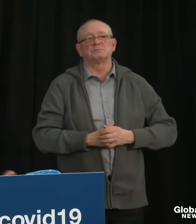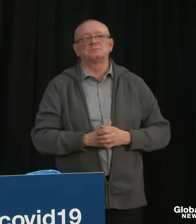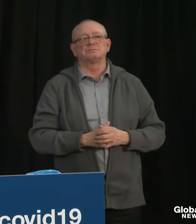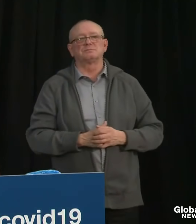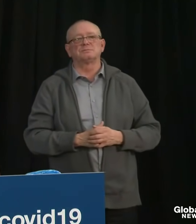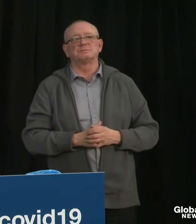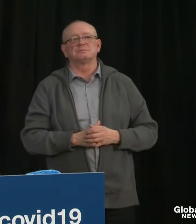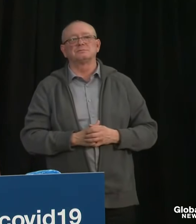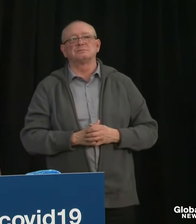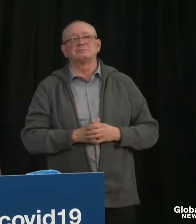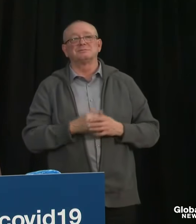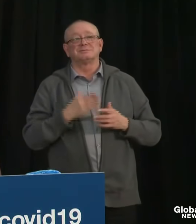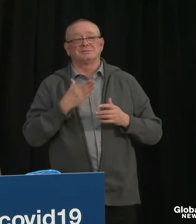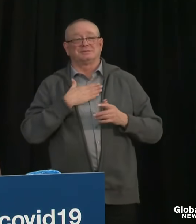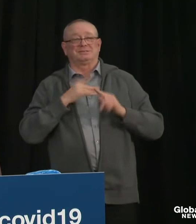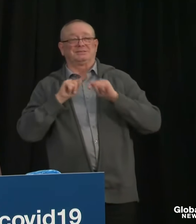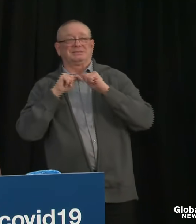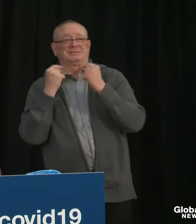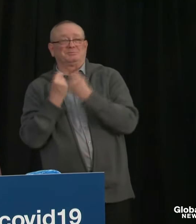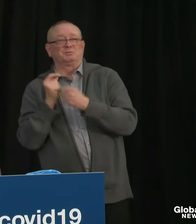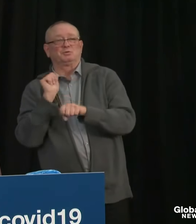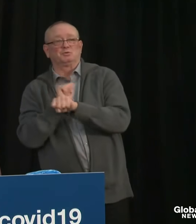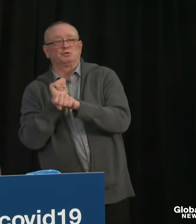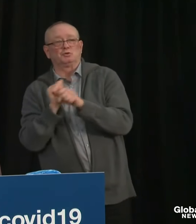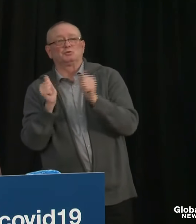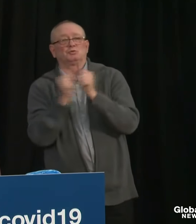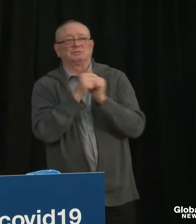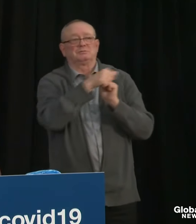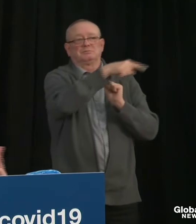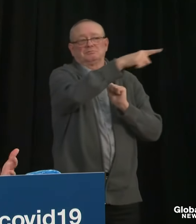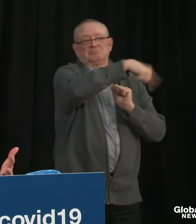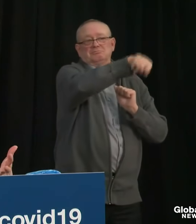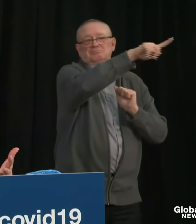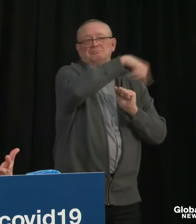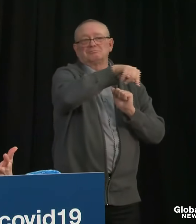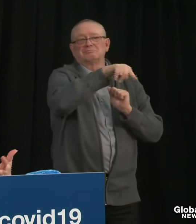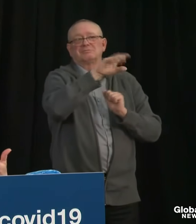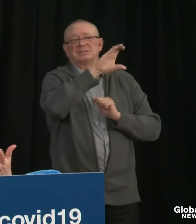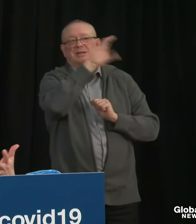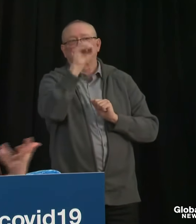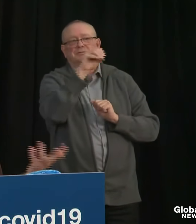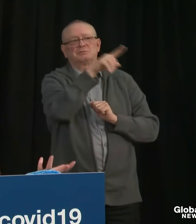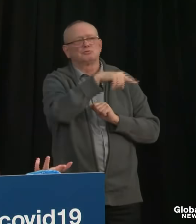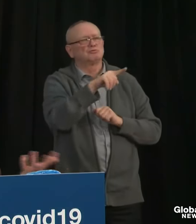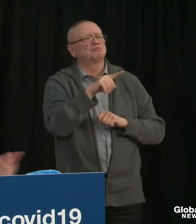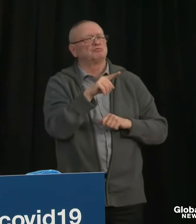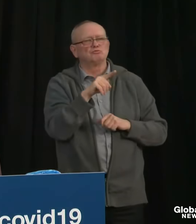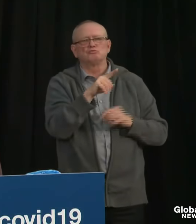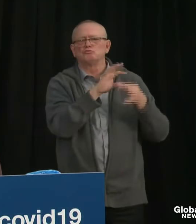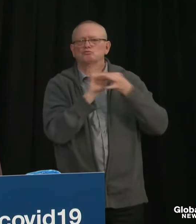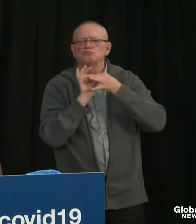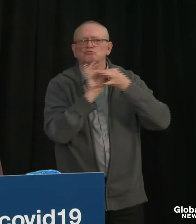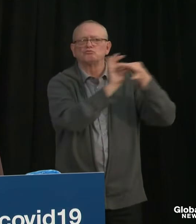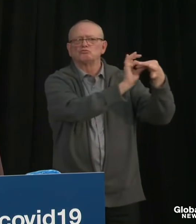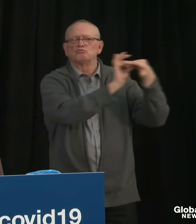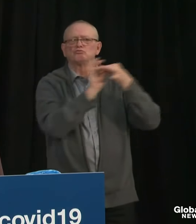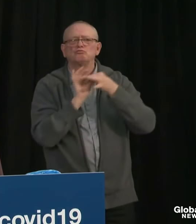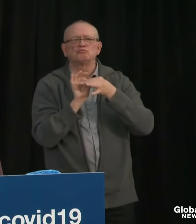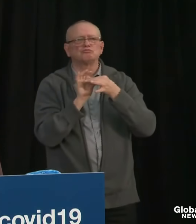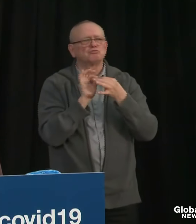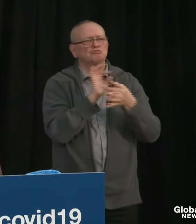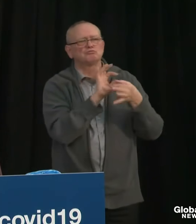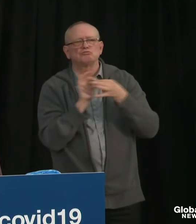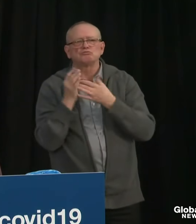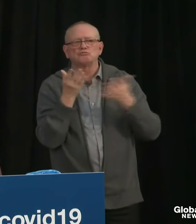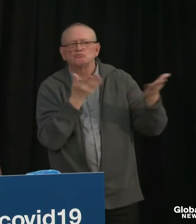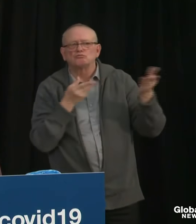my team who've been involved, as well as those companies, to put those processes in place. But again, going back to an earlier point, when we